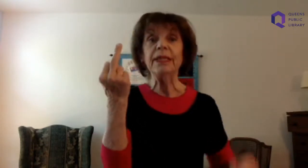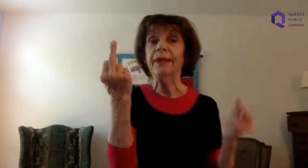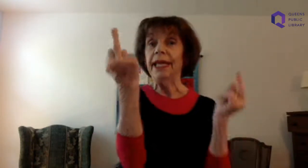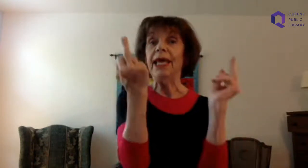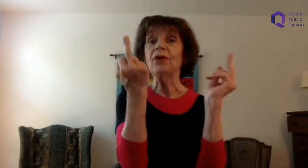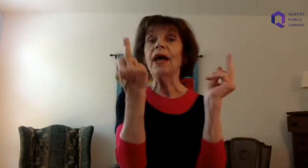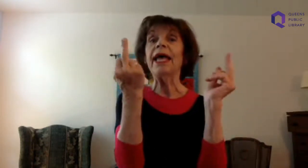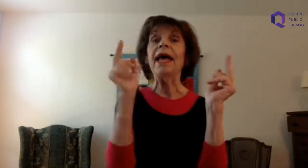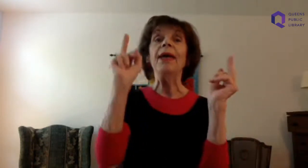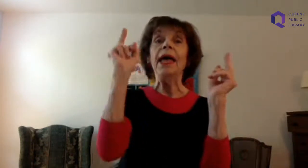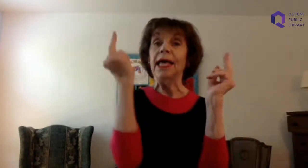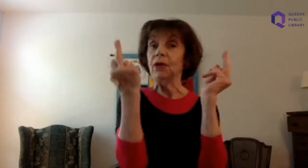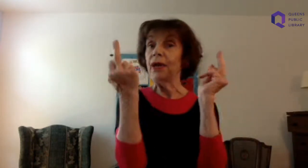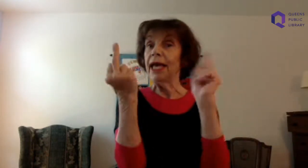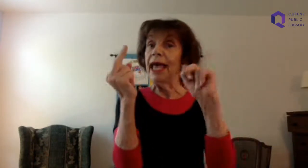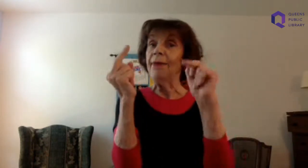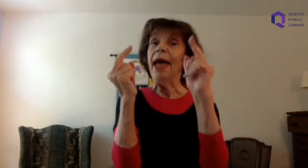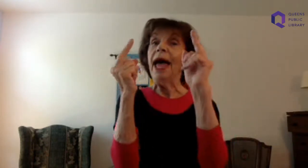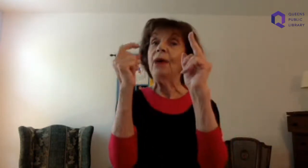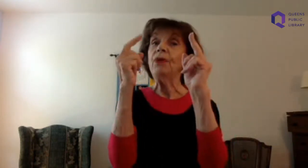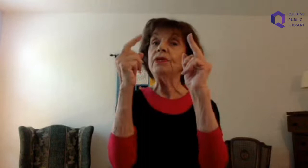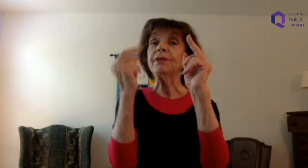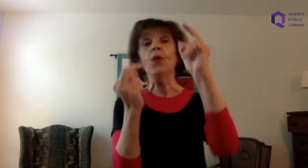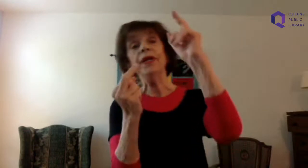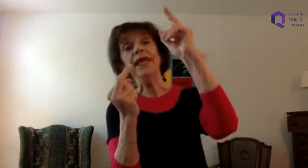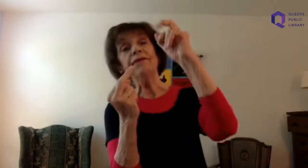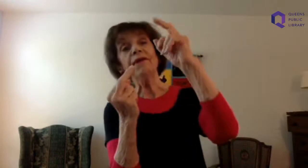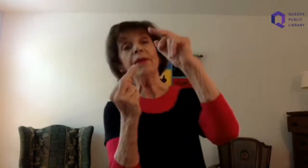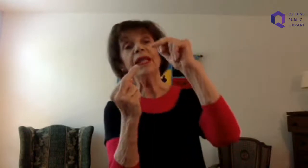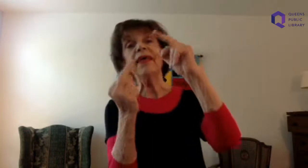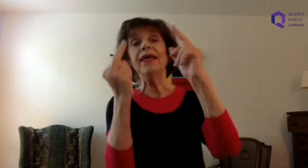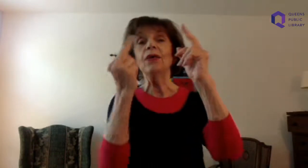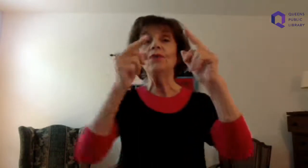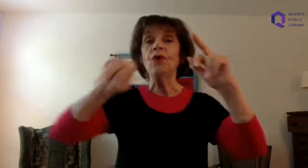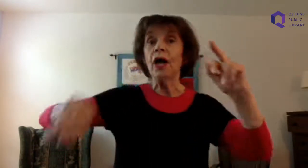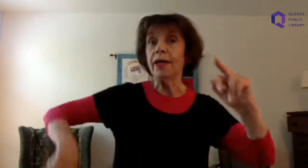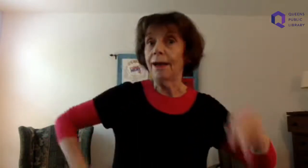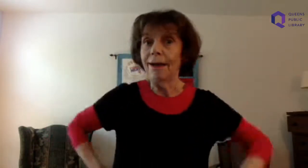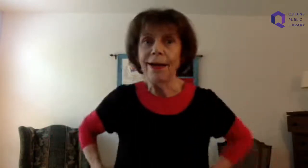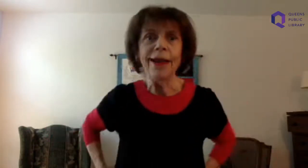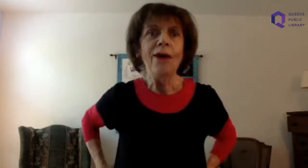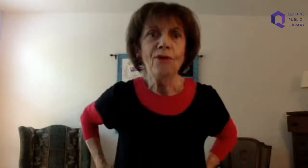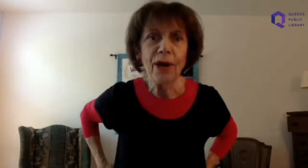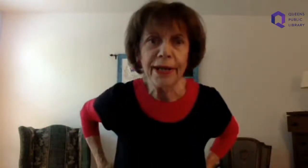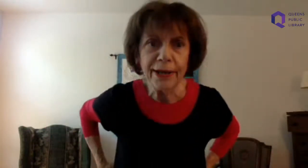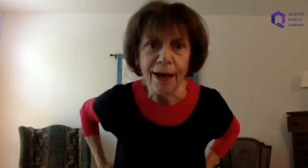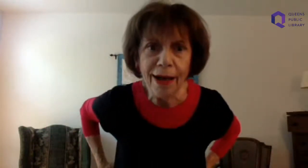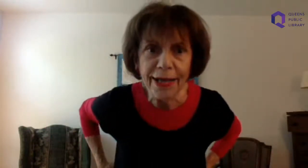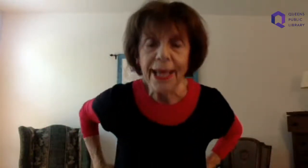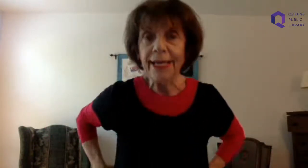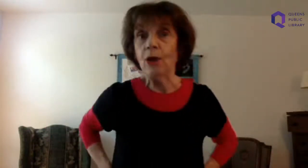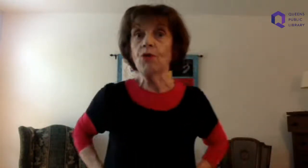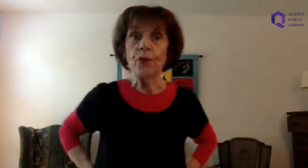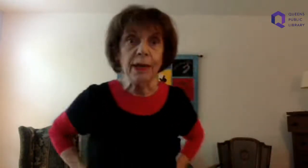middleman? Here I am. Here I am. How are you this morning? Very well, I thank you. Run, hide, run and hide. Now ringman